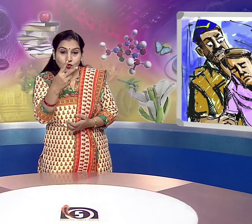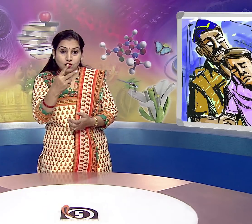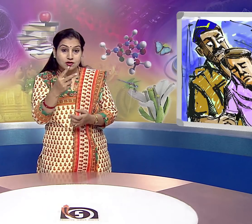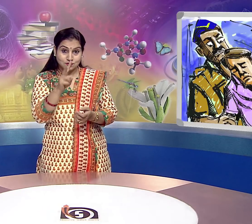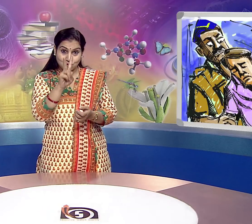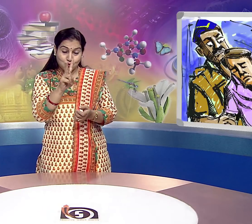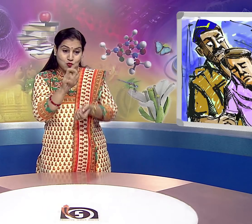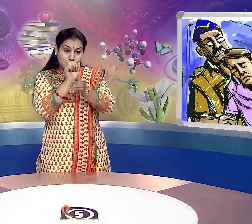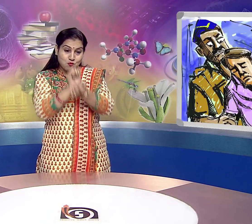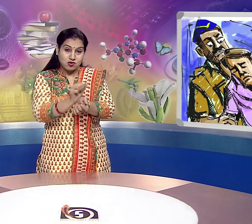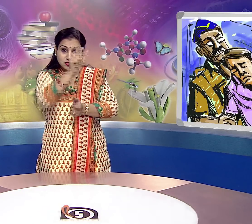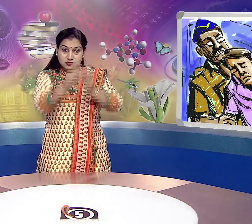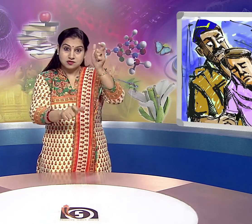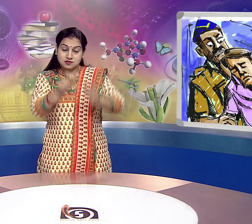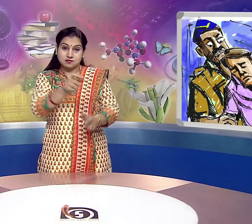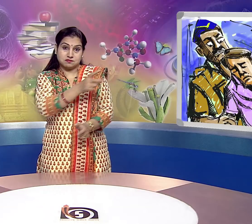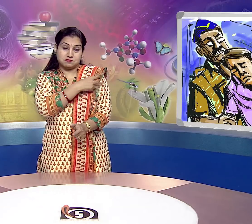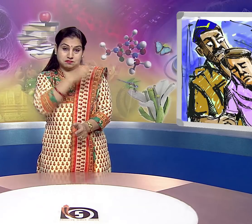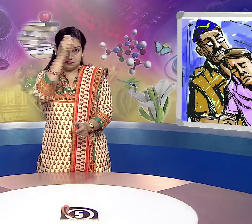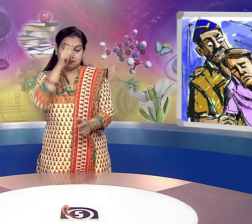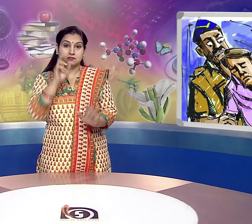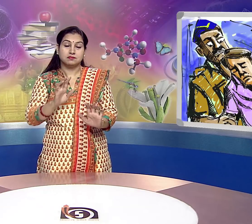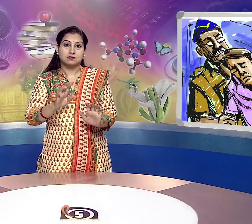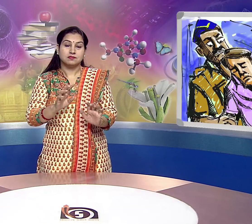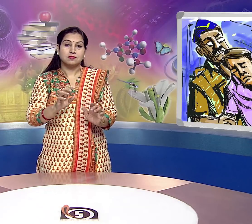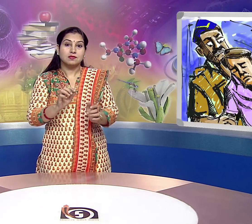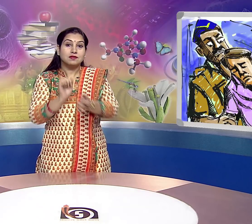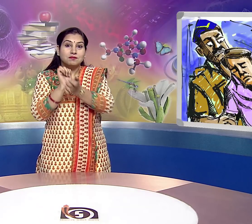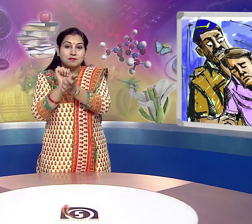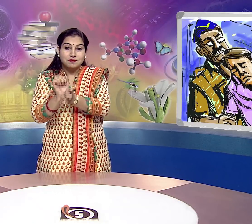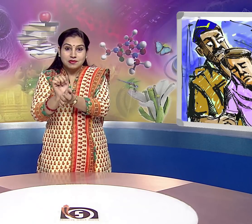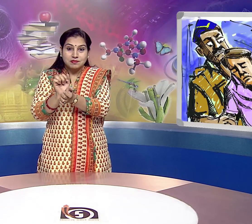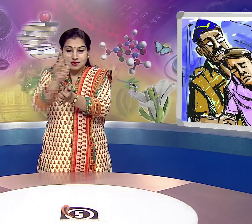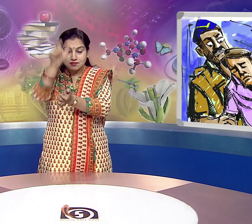constables escorting a prisoner in handcuffs.